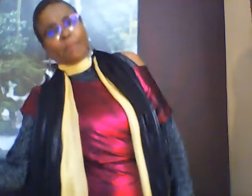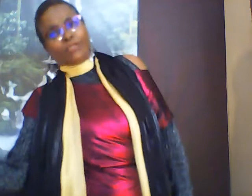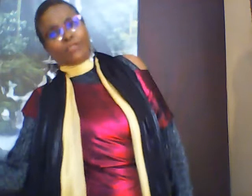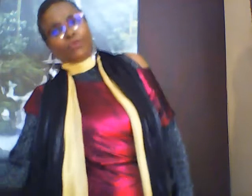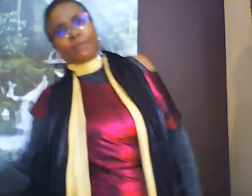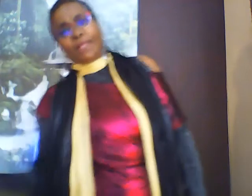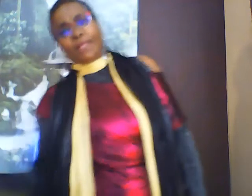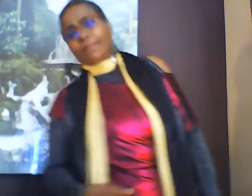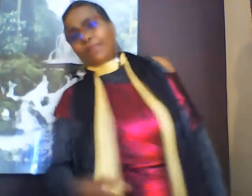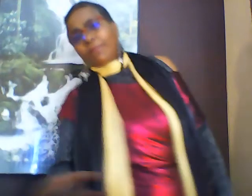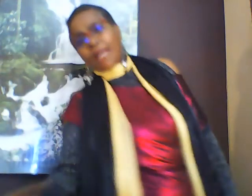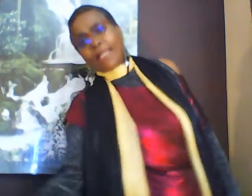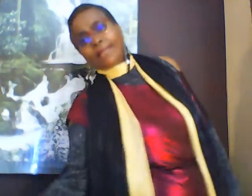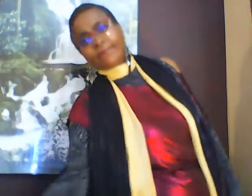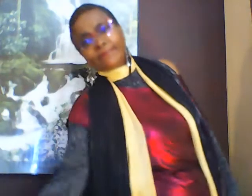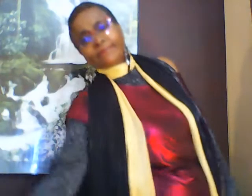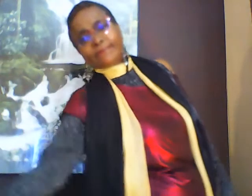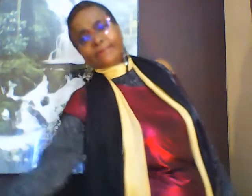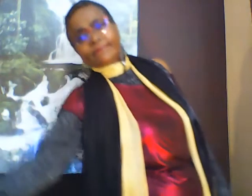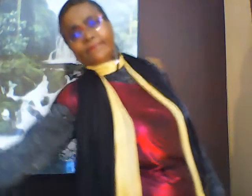Perdu platelet, platelet brale.